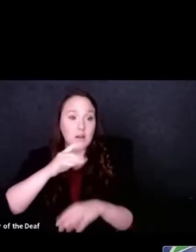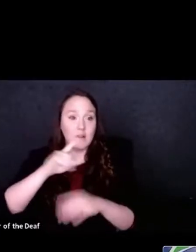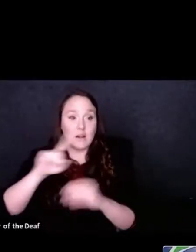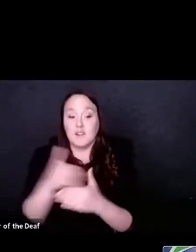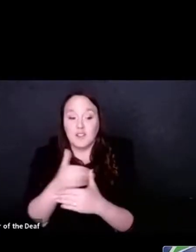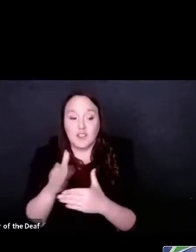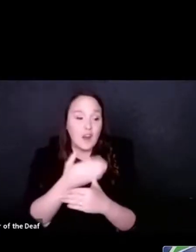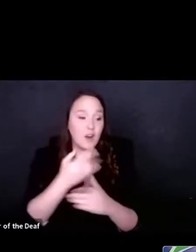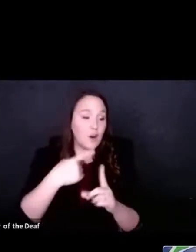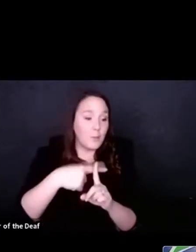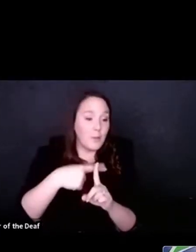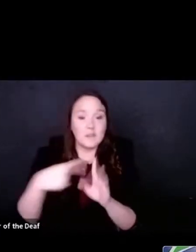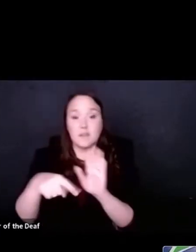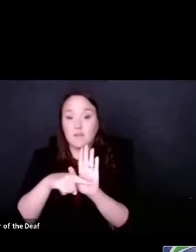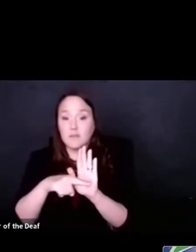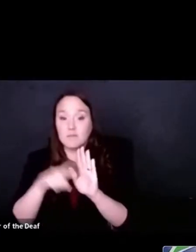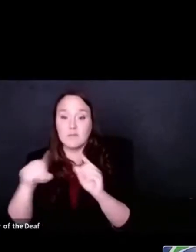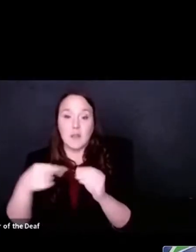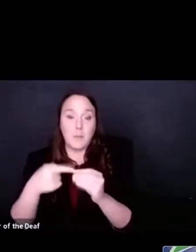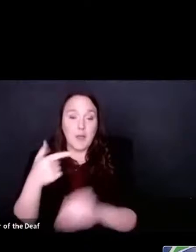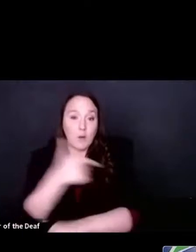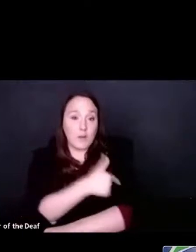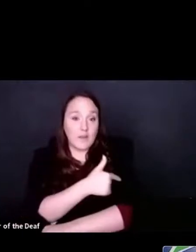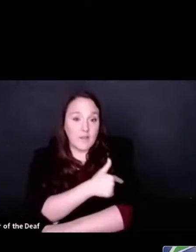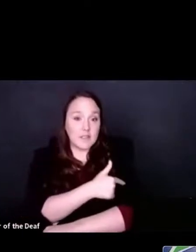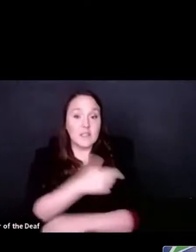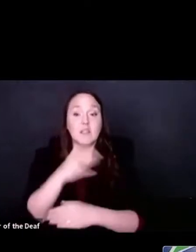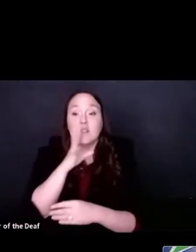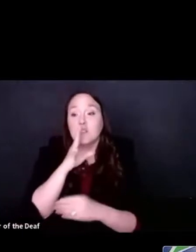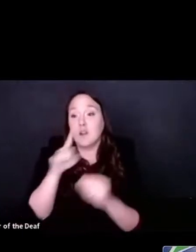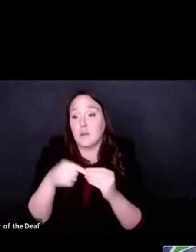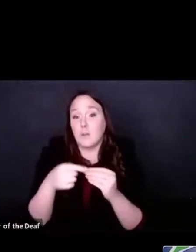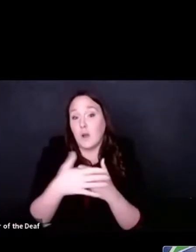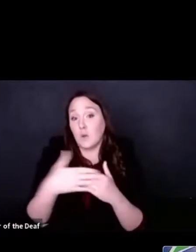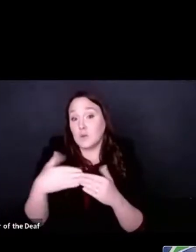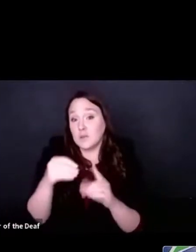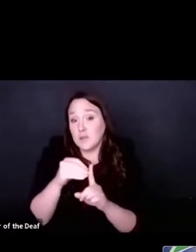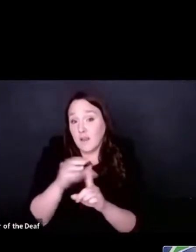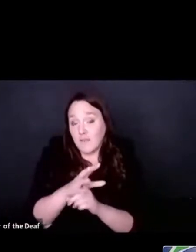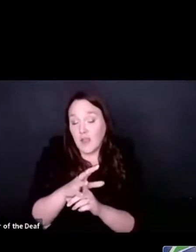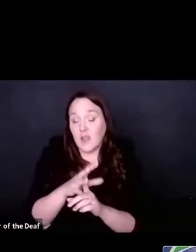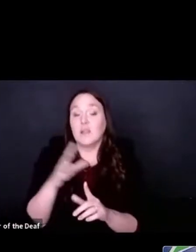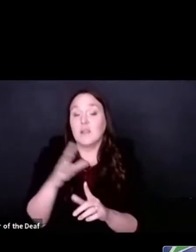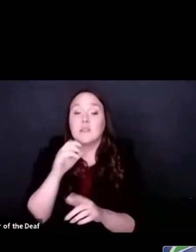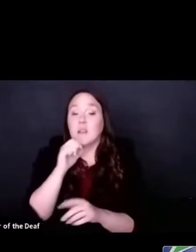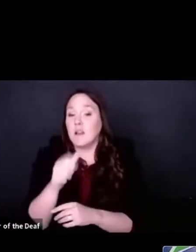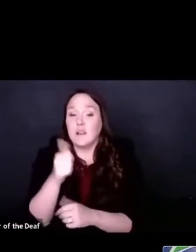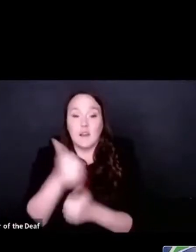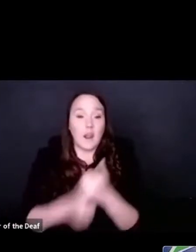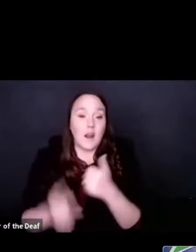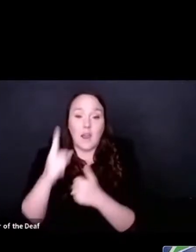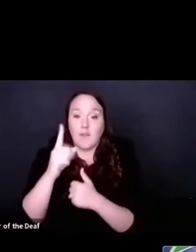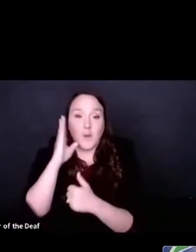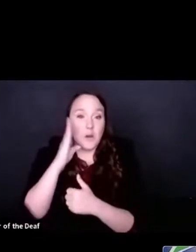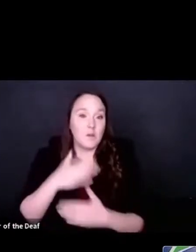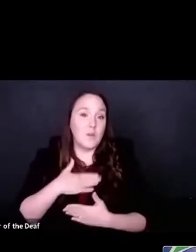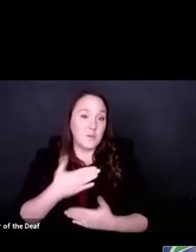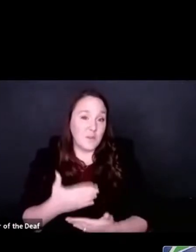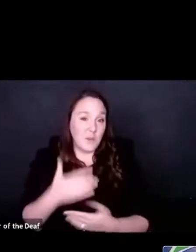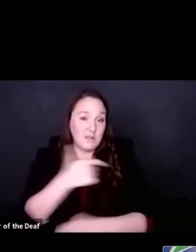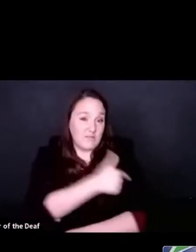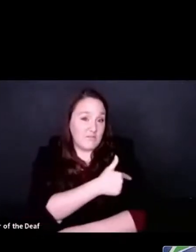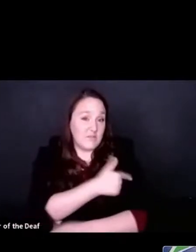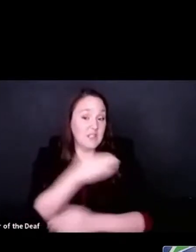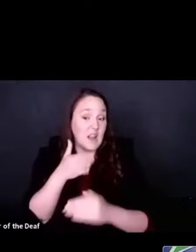pros and cons of the vaccine, to talk about side effects of the vaccine. And again, not everyone will consent even after that, but I think